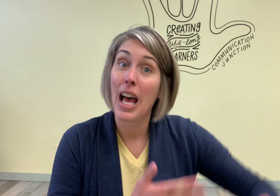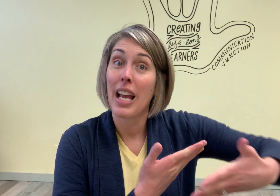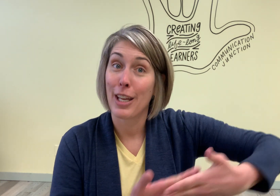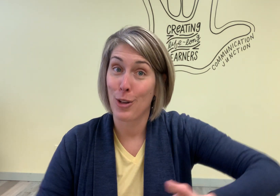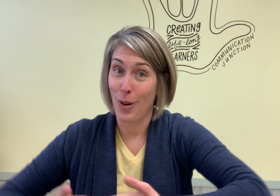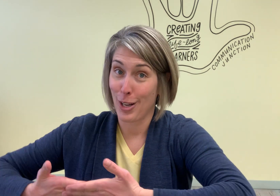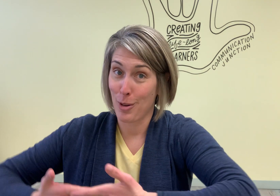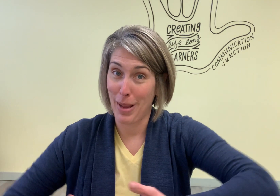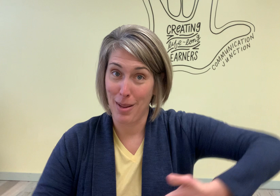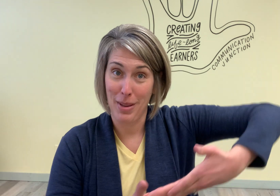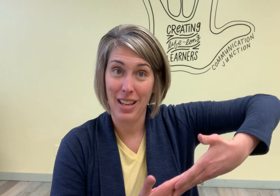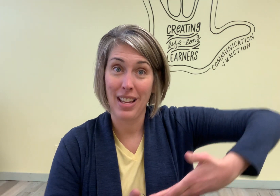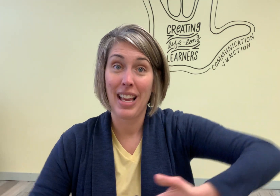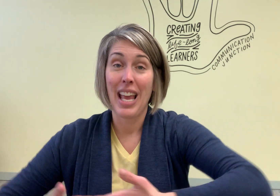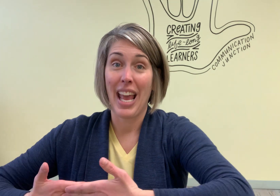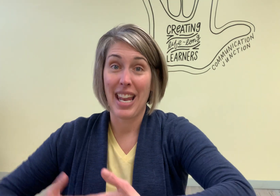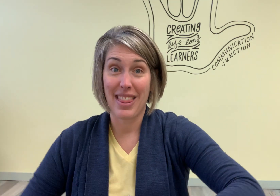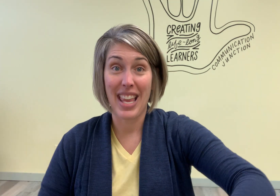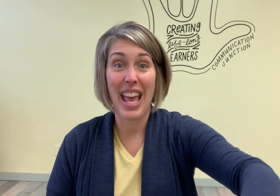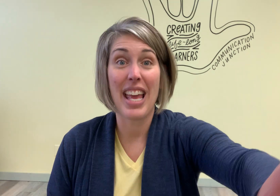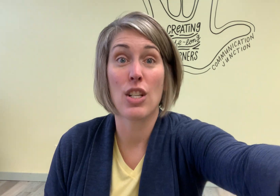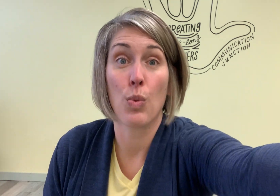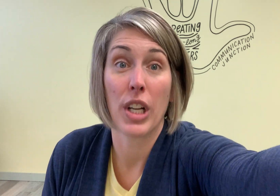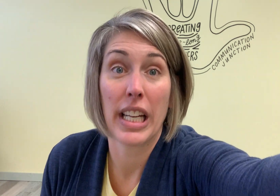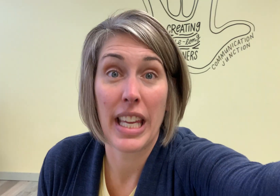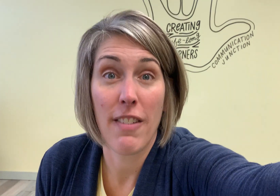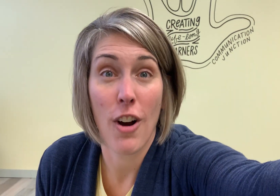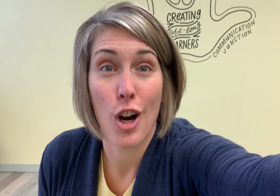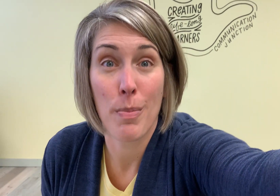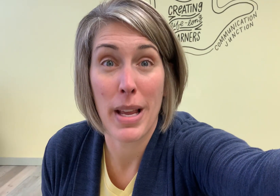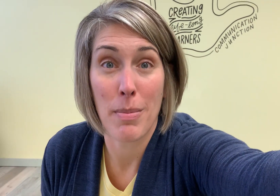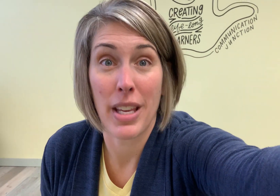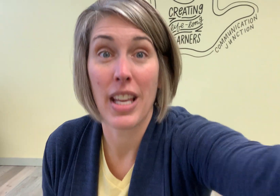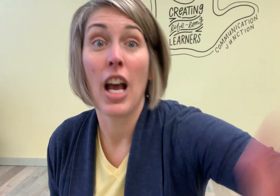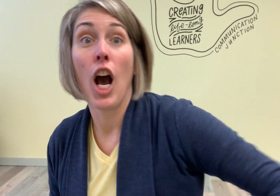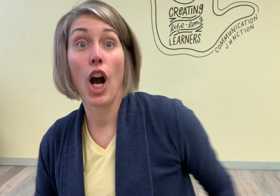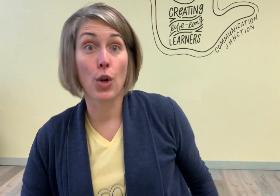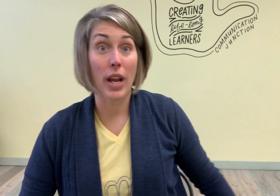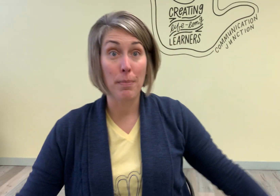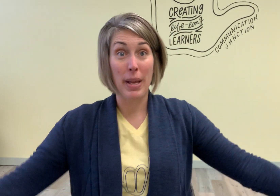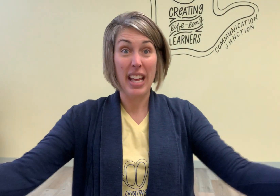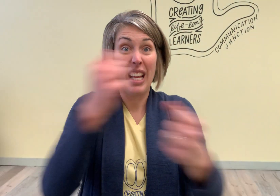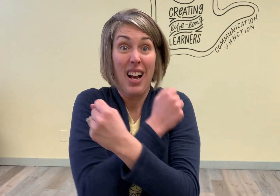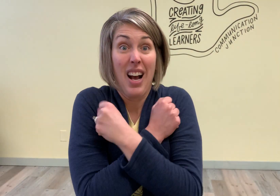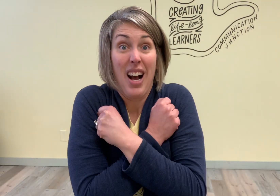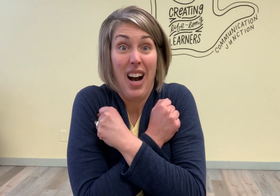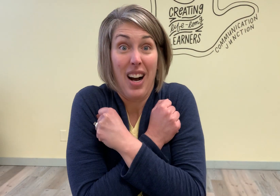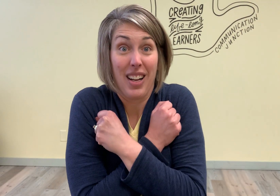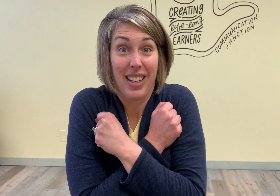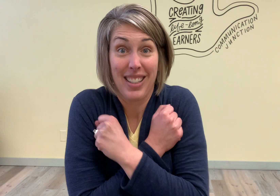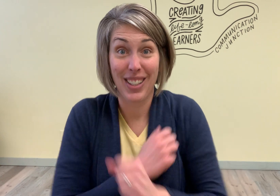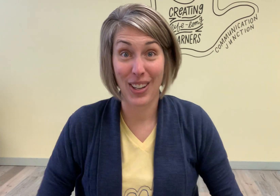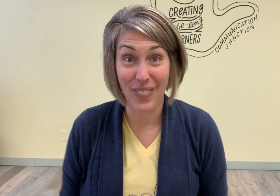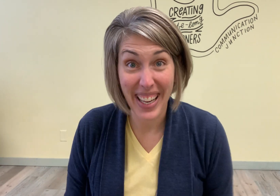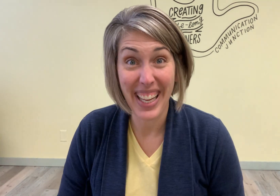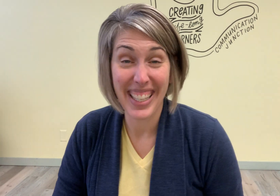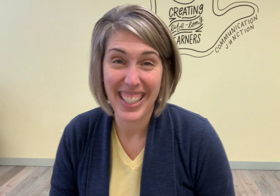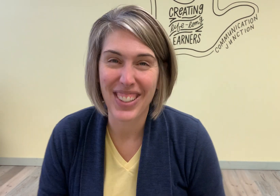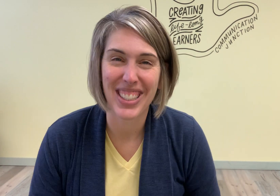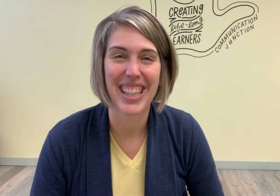Can you rock your baby? And at the end, we're gonna give our baby a great big hug. Are you ready? It goes like